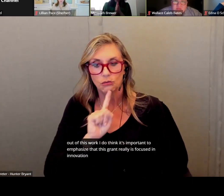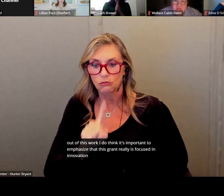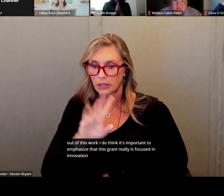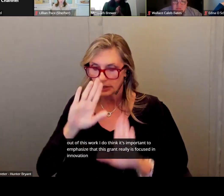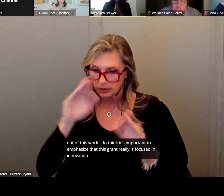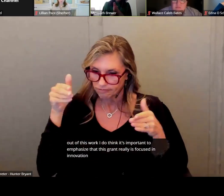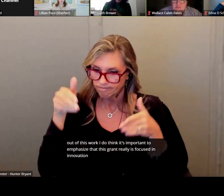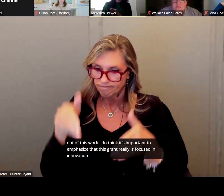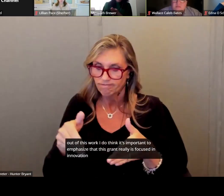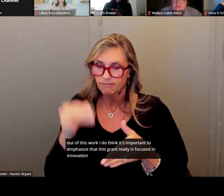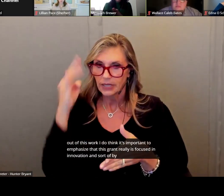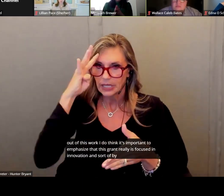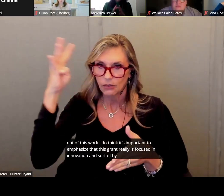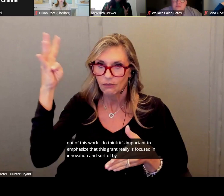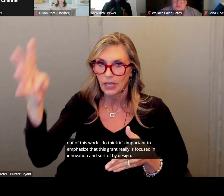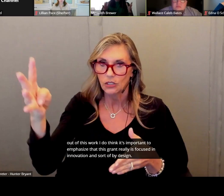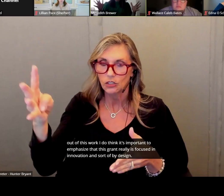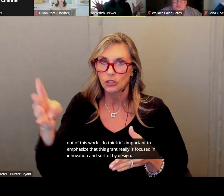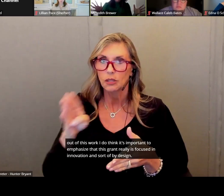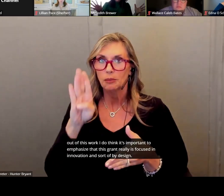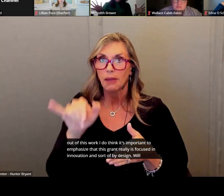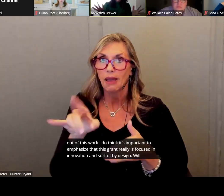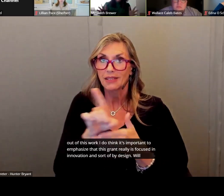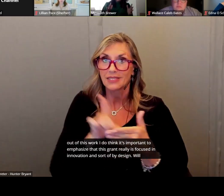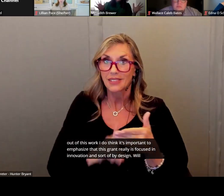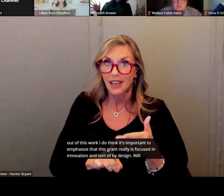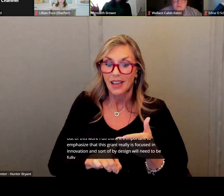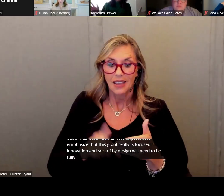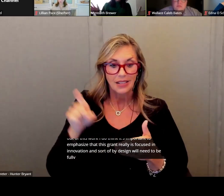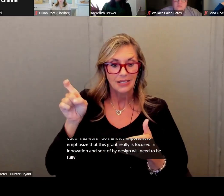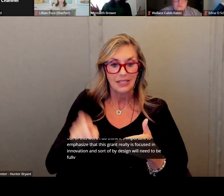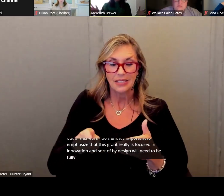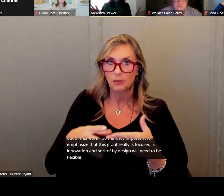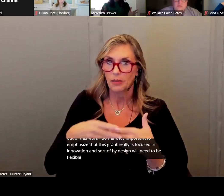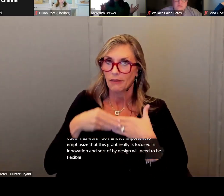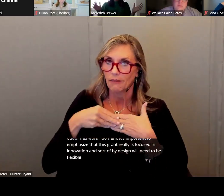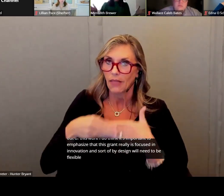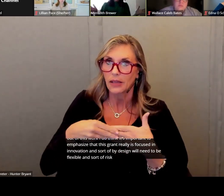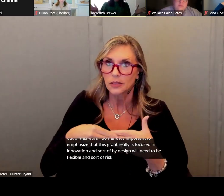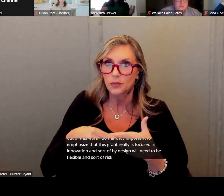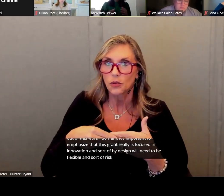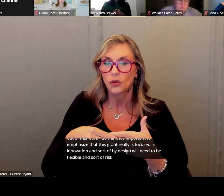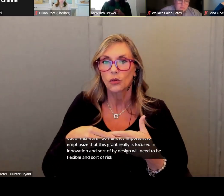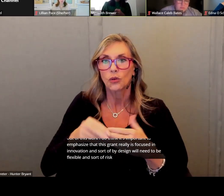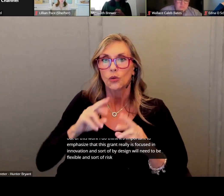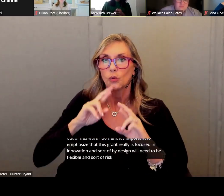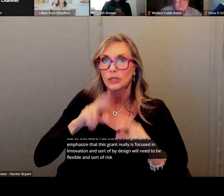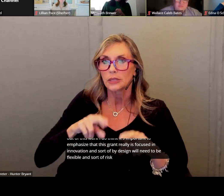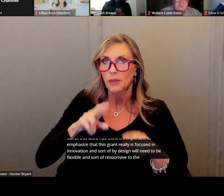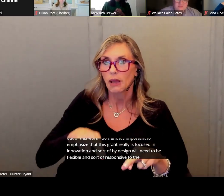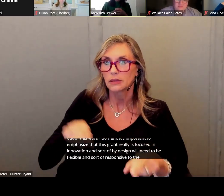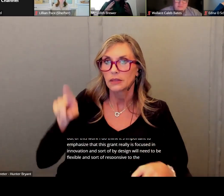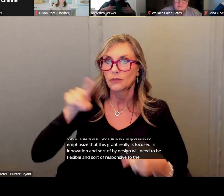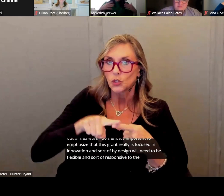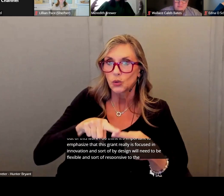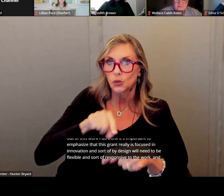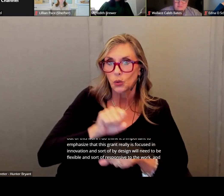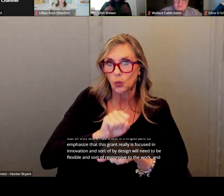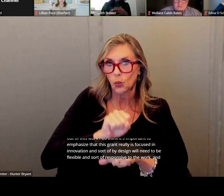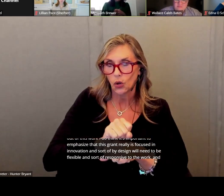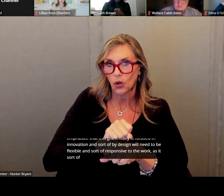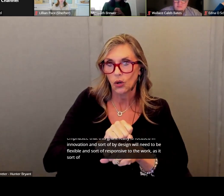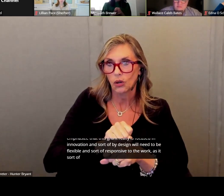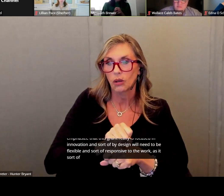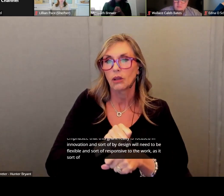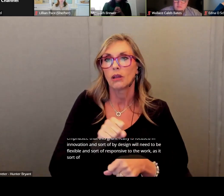sort of by design will need to be flexible and sort of responsive to the work as it sort of